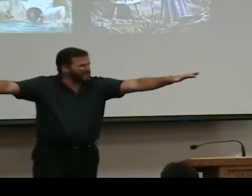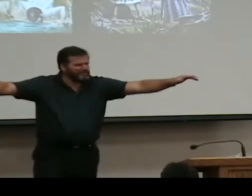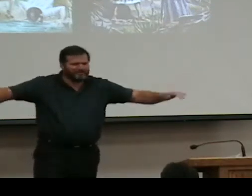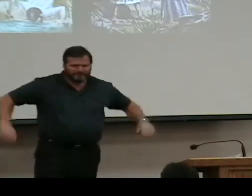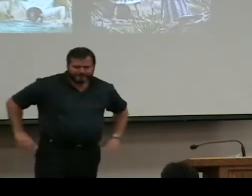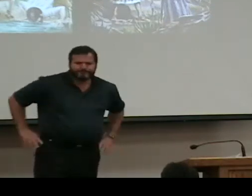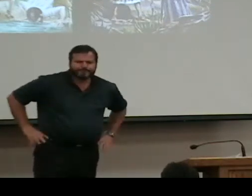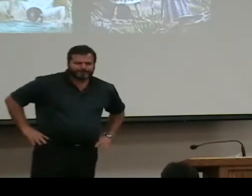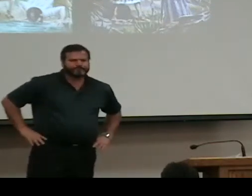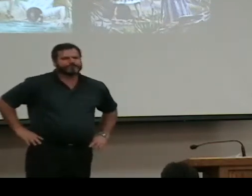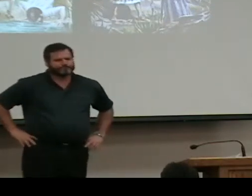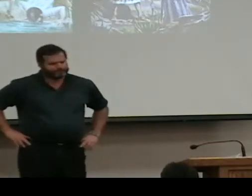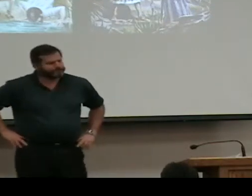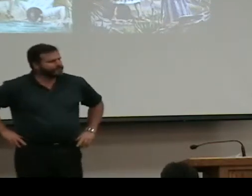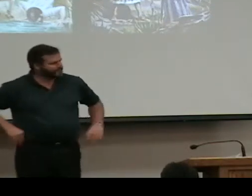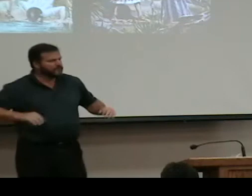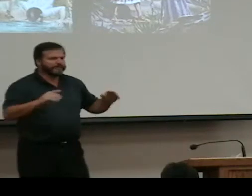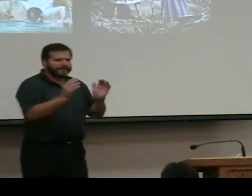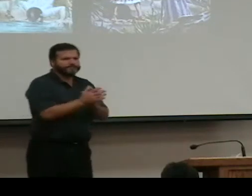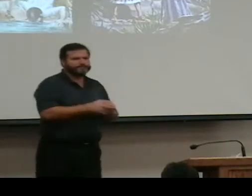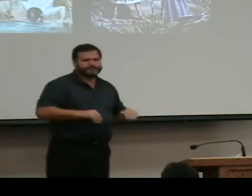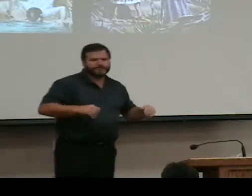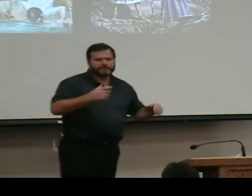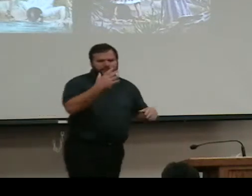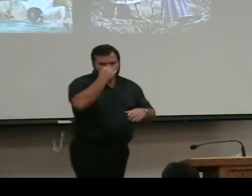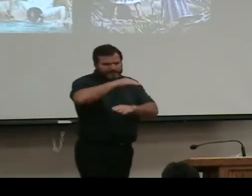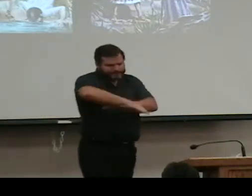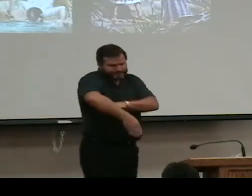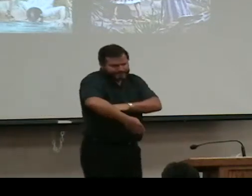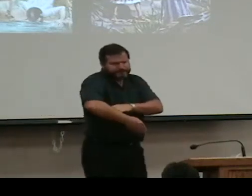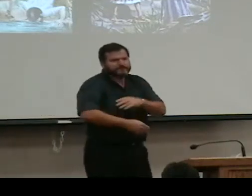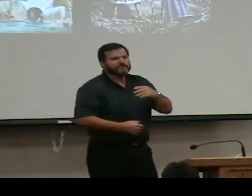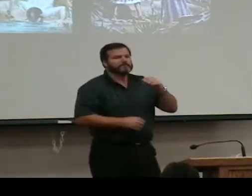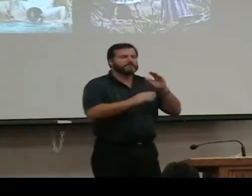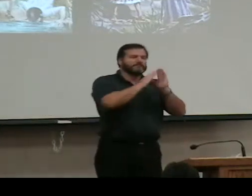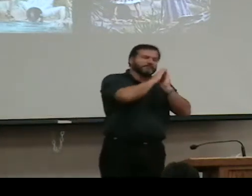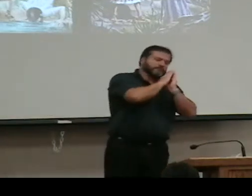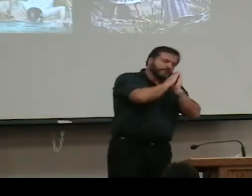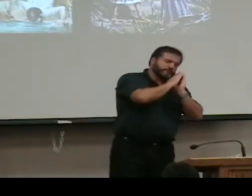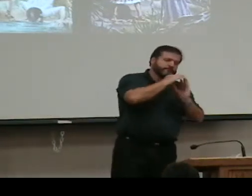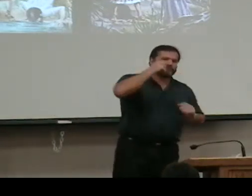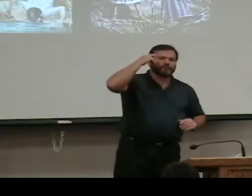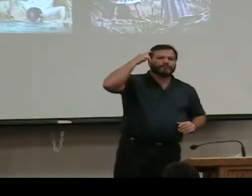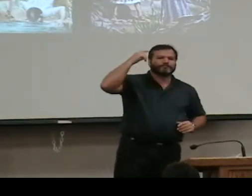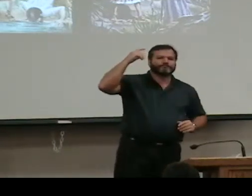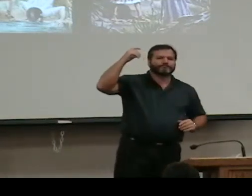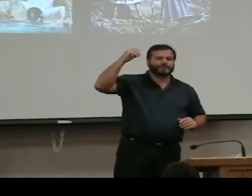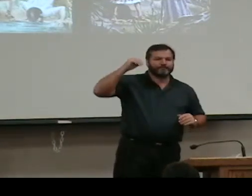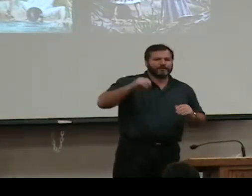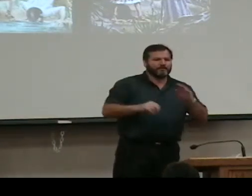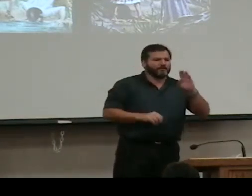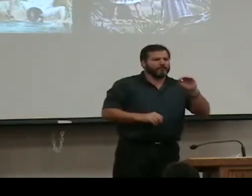spread out all over the place. Okay. During the night, the dream,